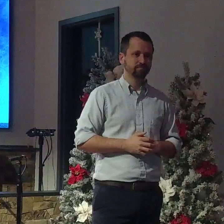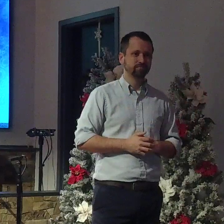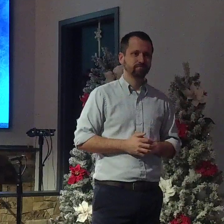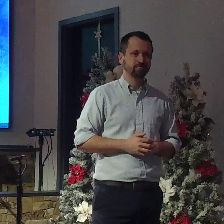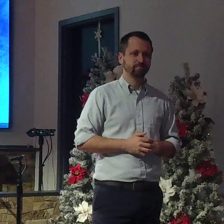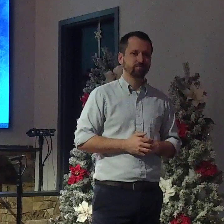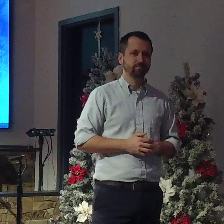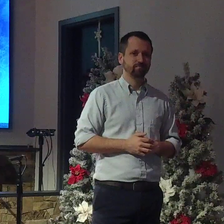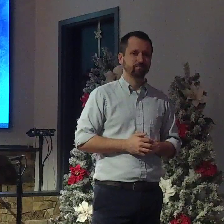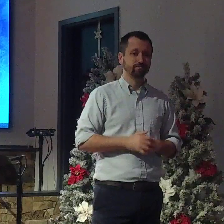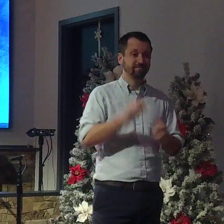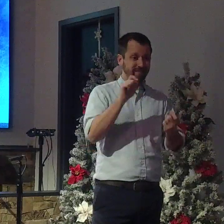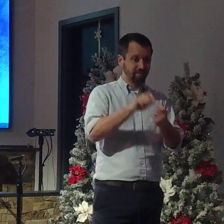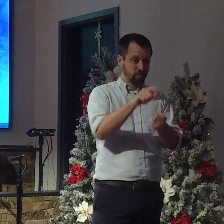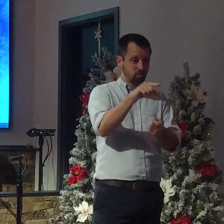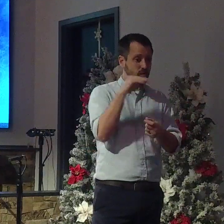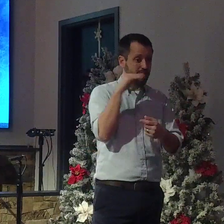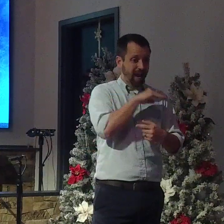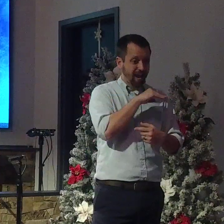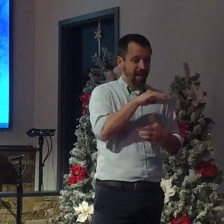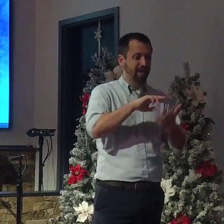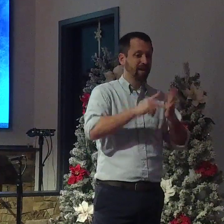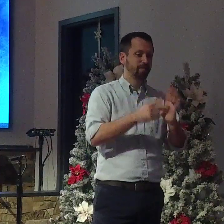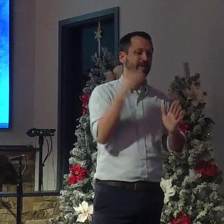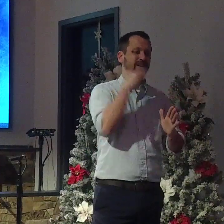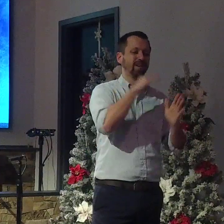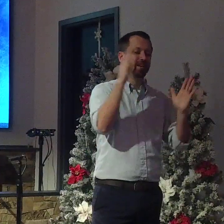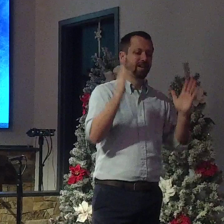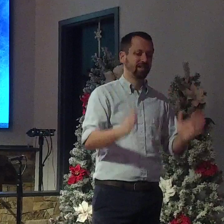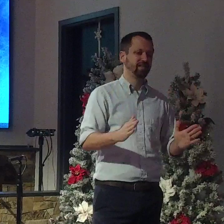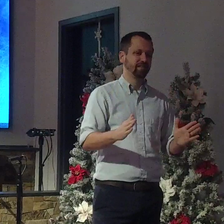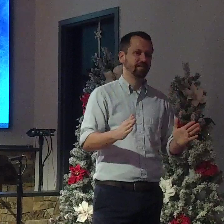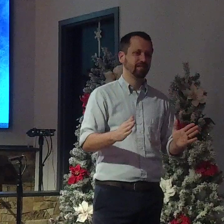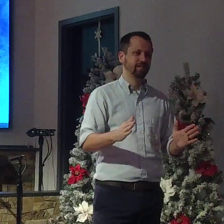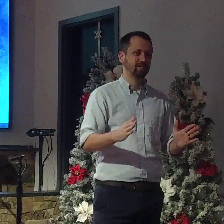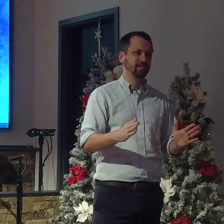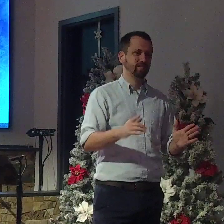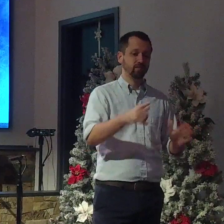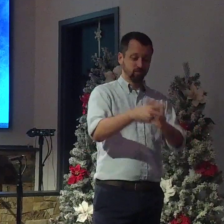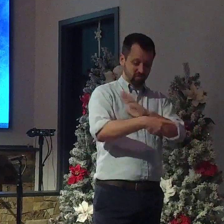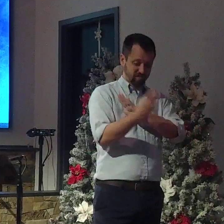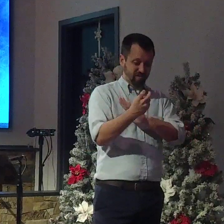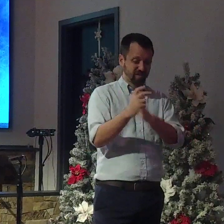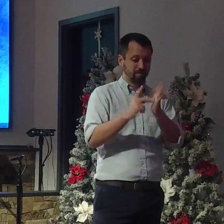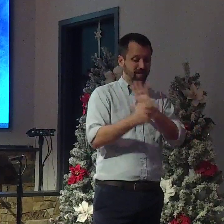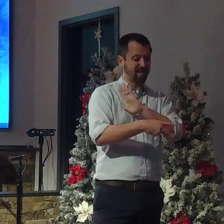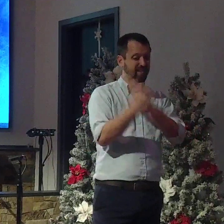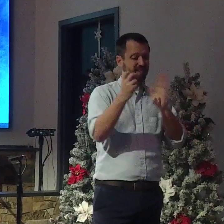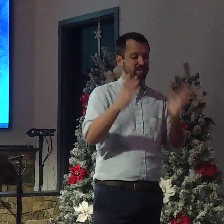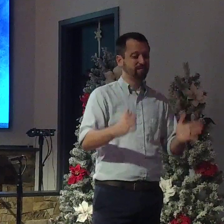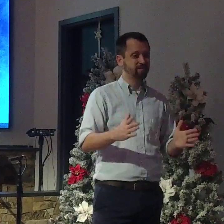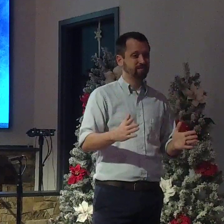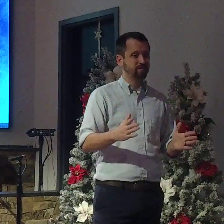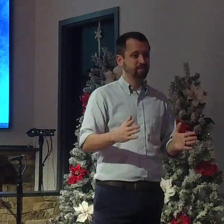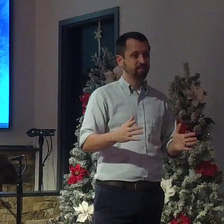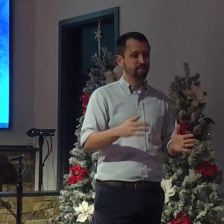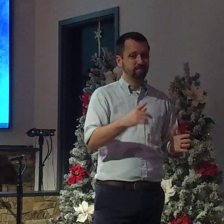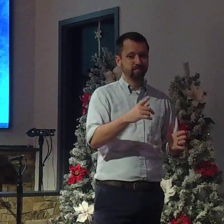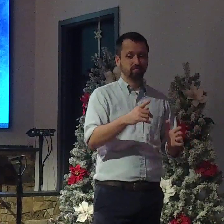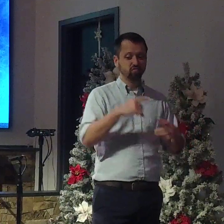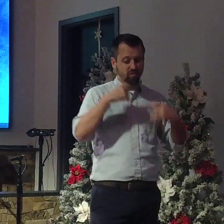to us that the purpose of the law, the purpose of the Ten Commandments, was to reveal to us